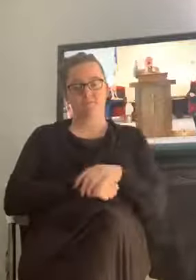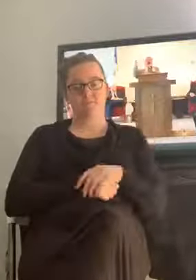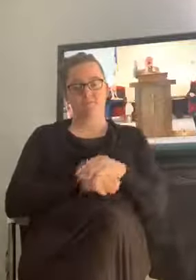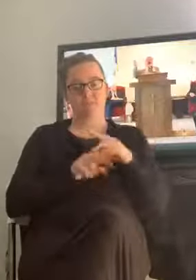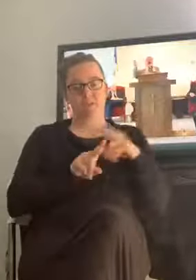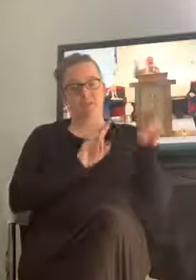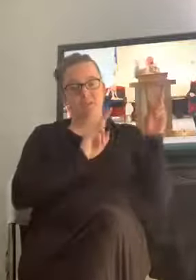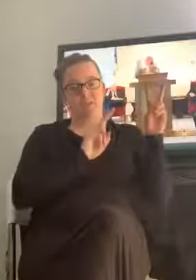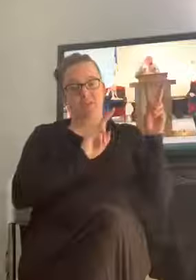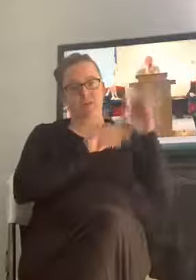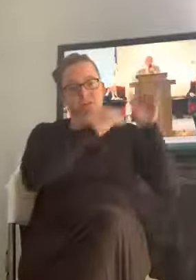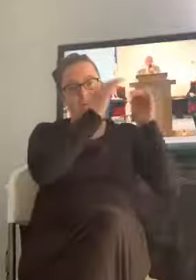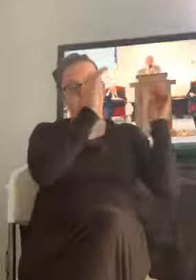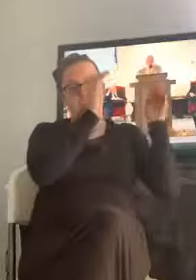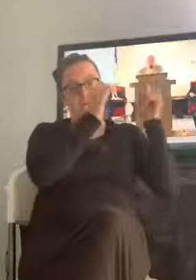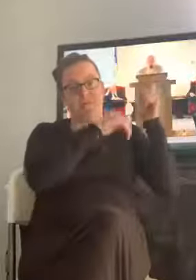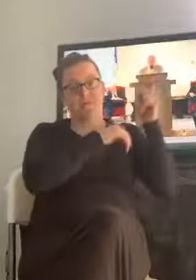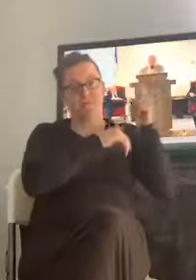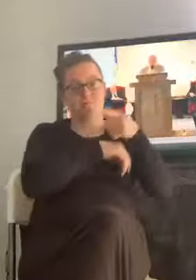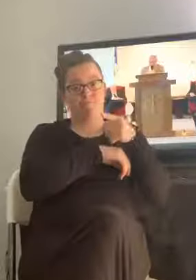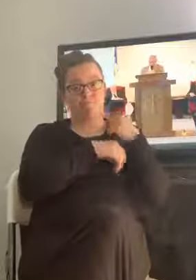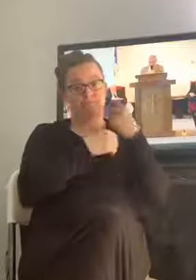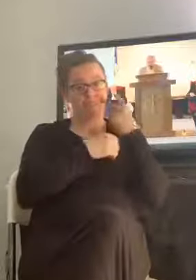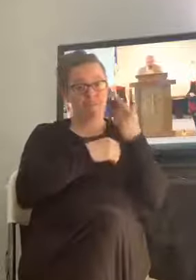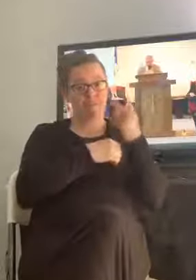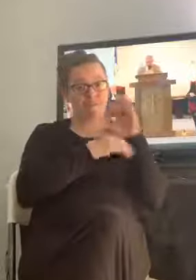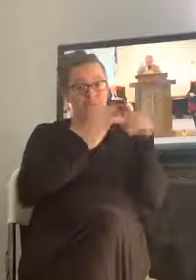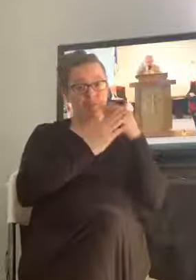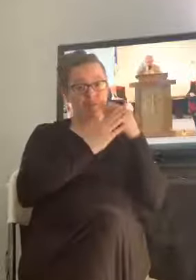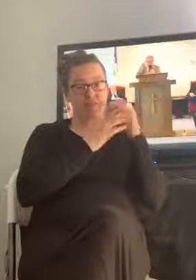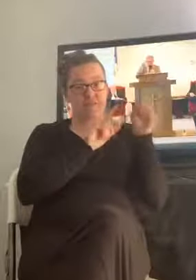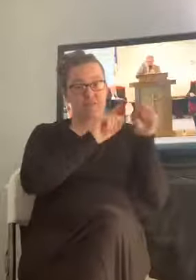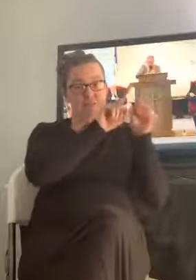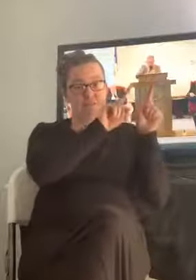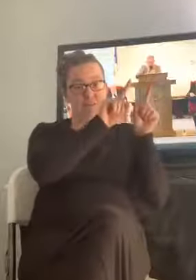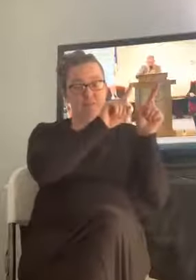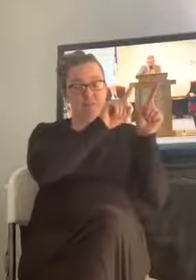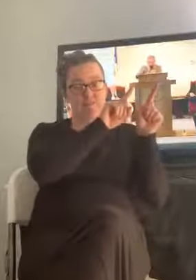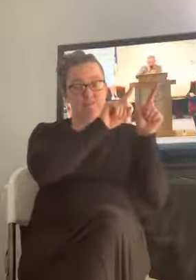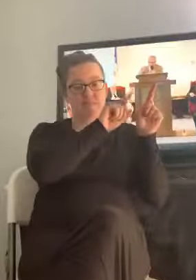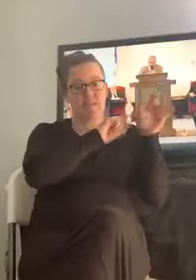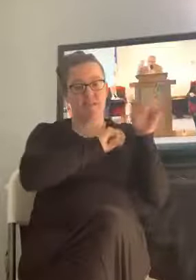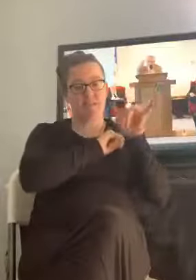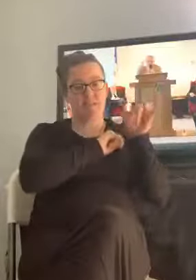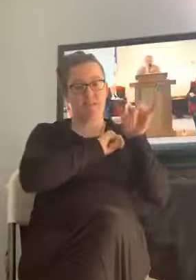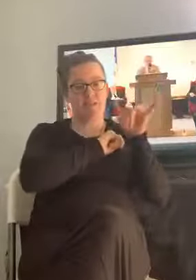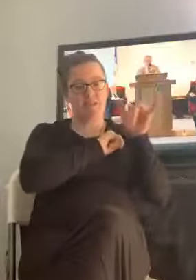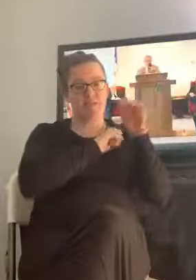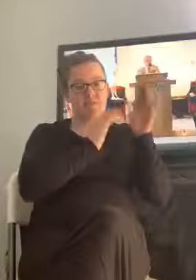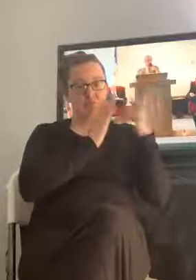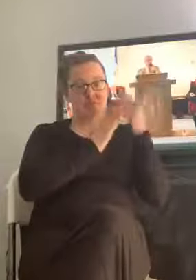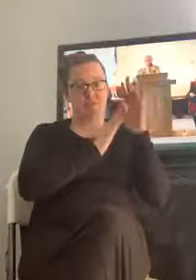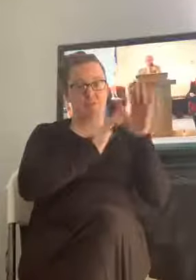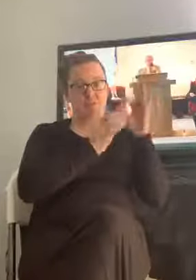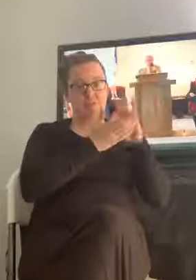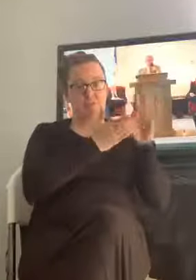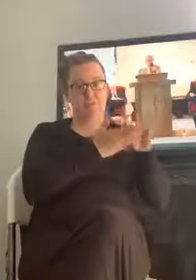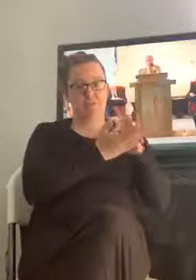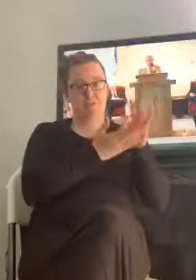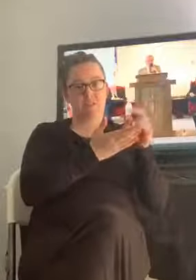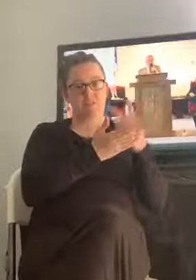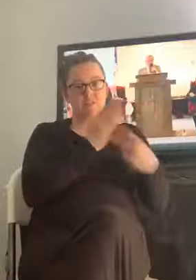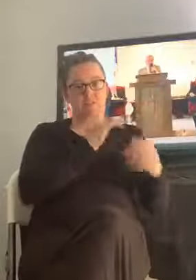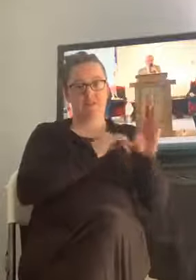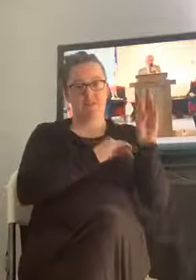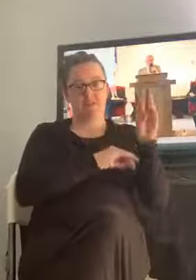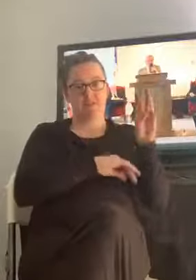Look up there into the heavens. You see all those stars? He says, so shall thy seed be. Verse number 6